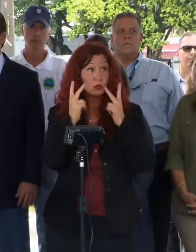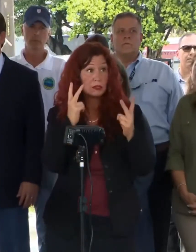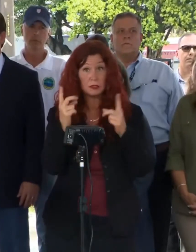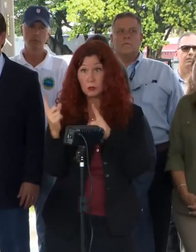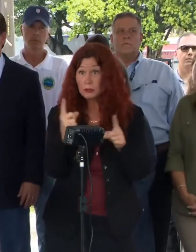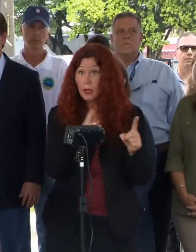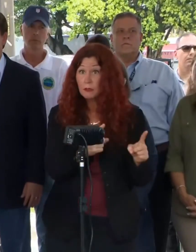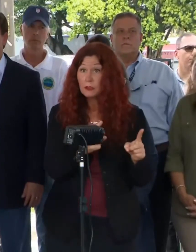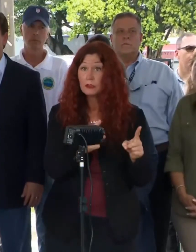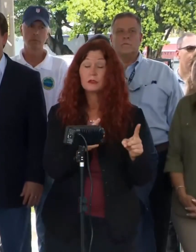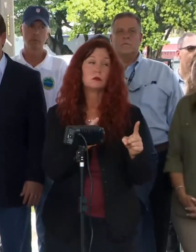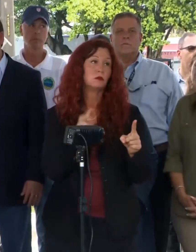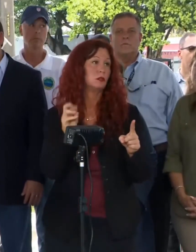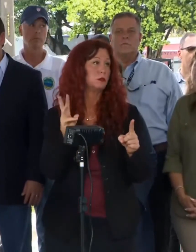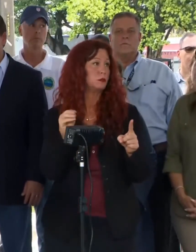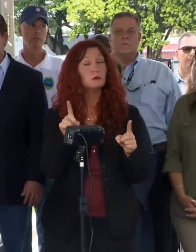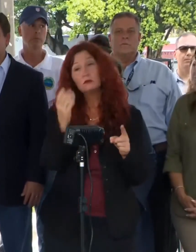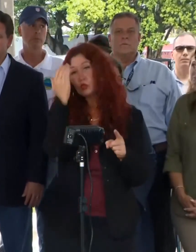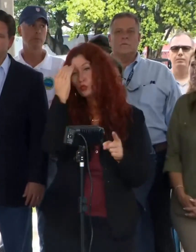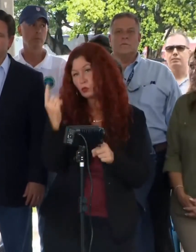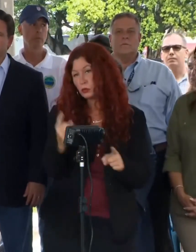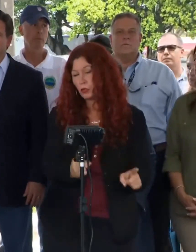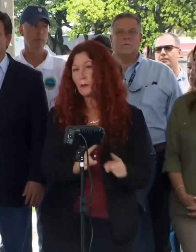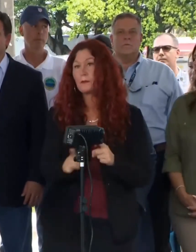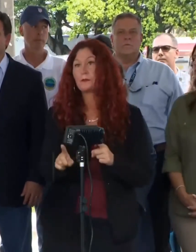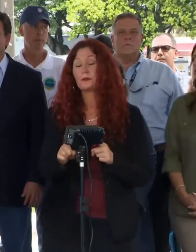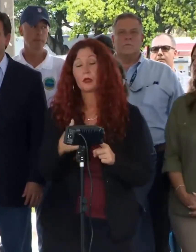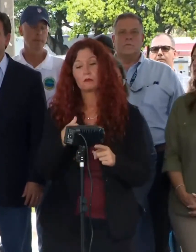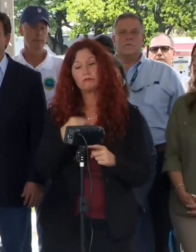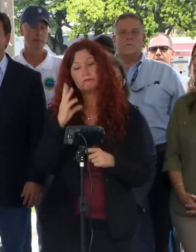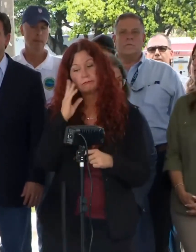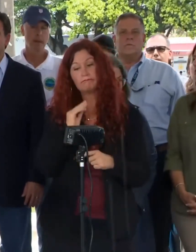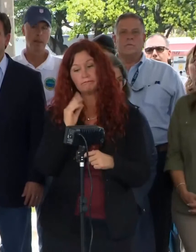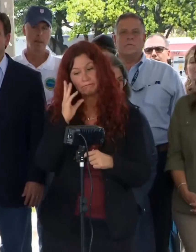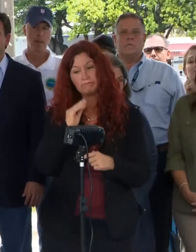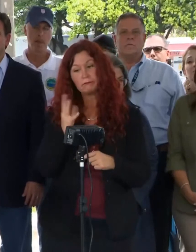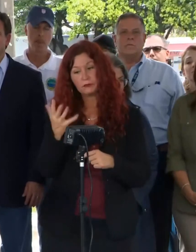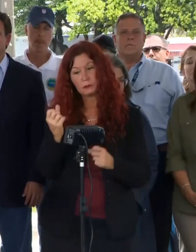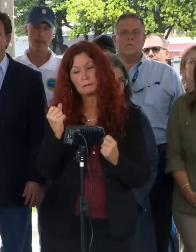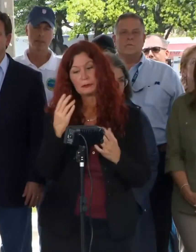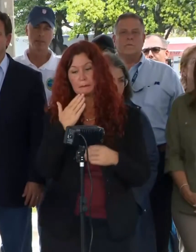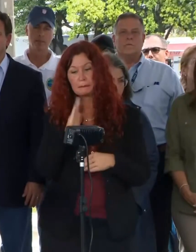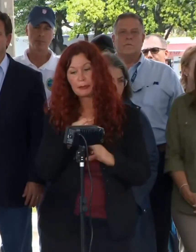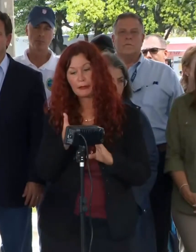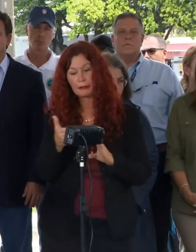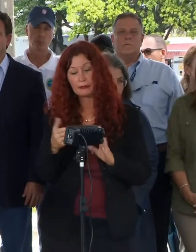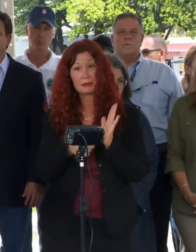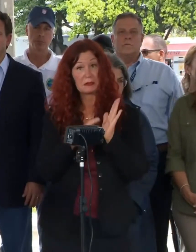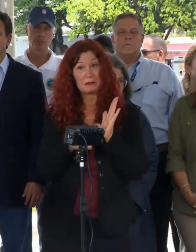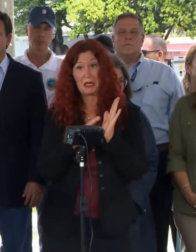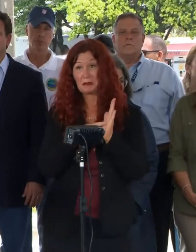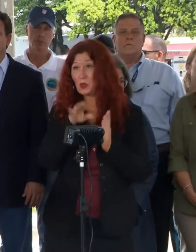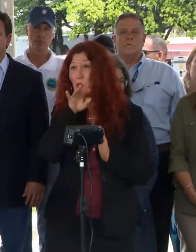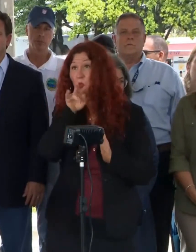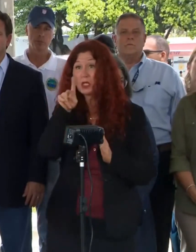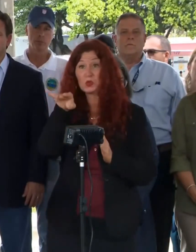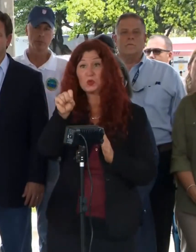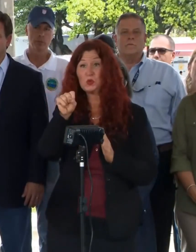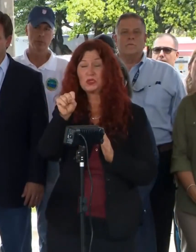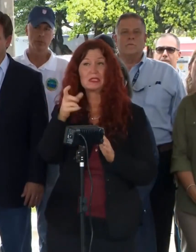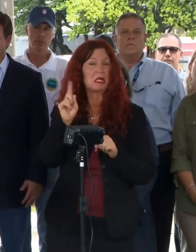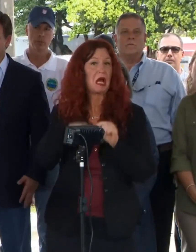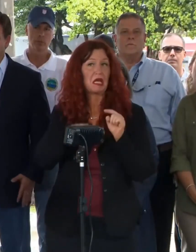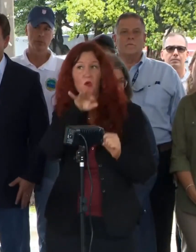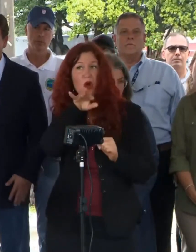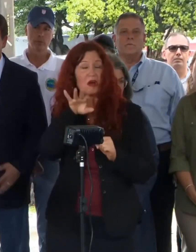of unfortunate disasters, and sometimes we really can't watch the news because of the way it's